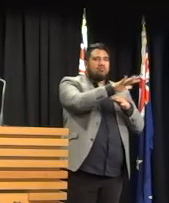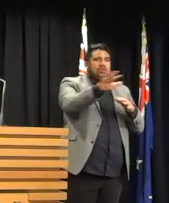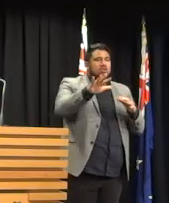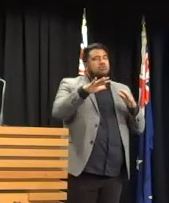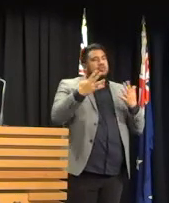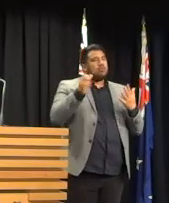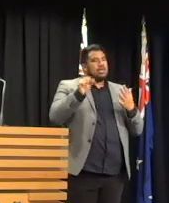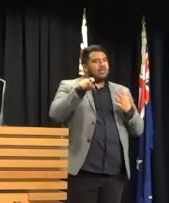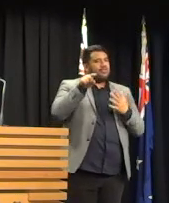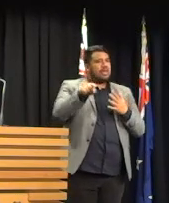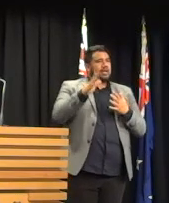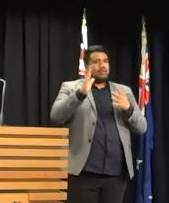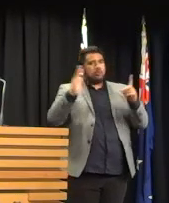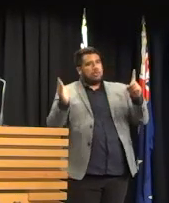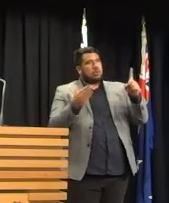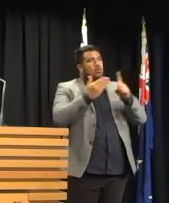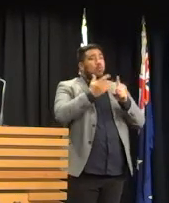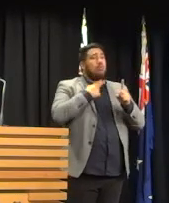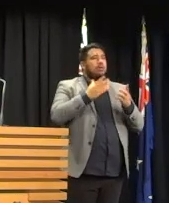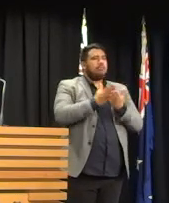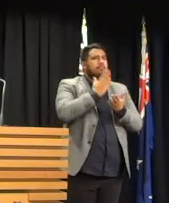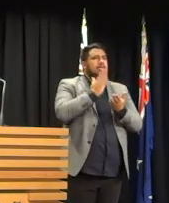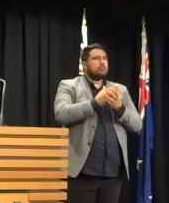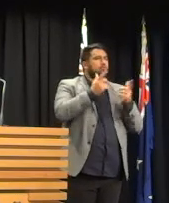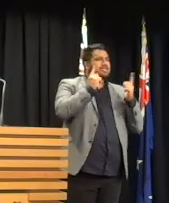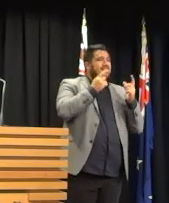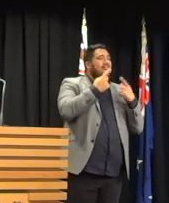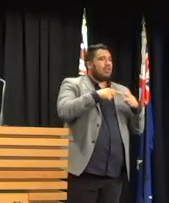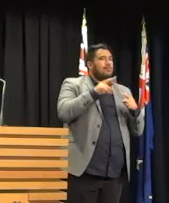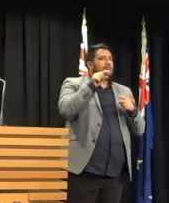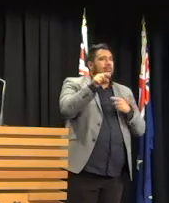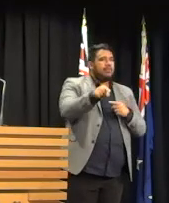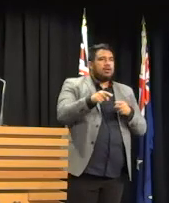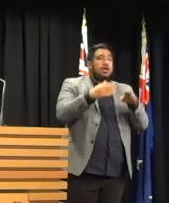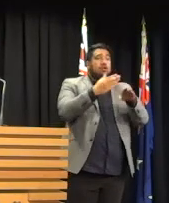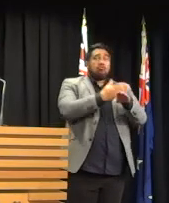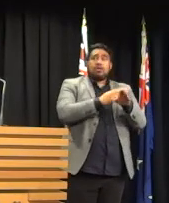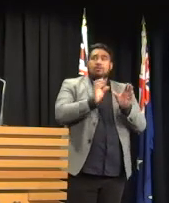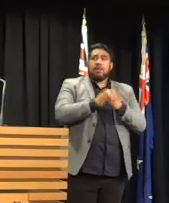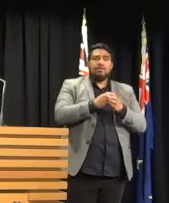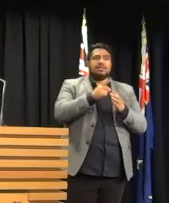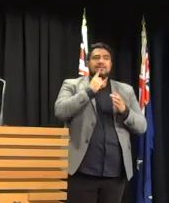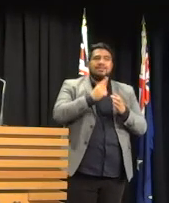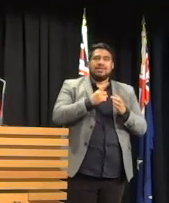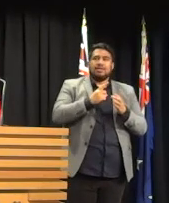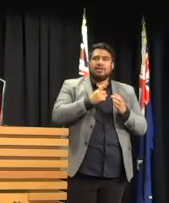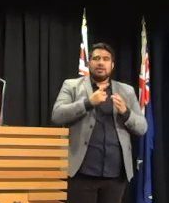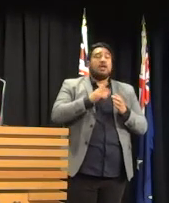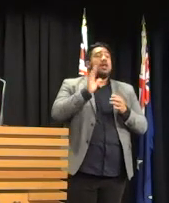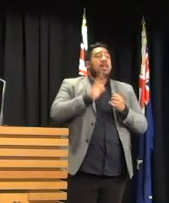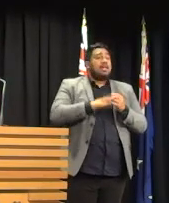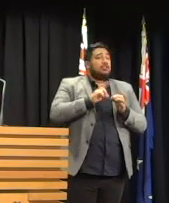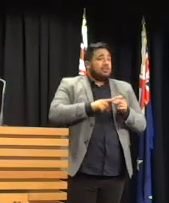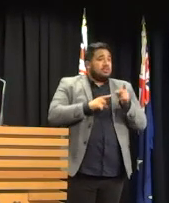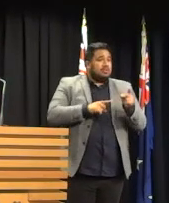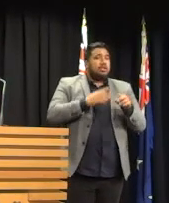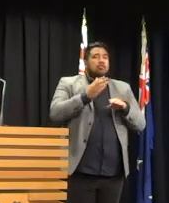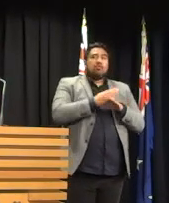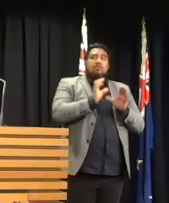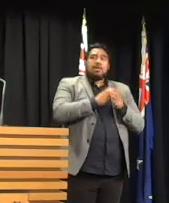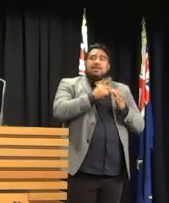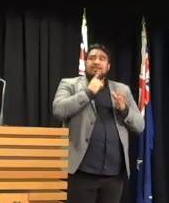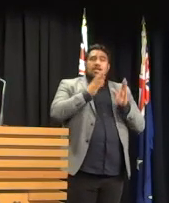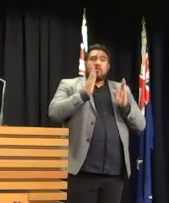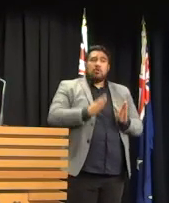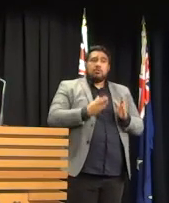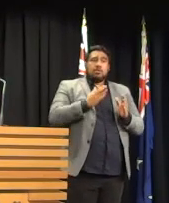has to be a goal, making sure that we have more teachers available. The Greens say that All right, compulsory everyone. is still a priority. Last question then. The Greens say that compulsory